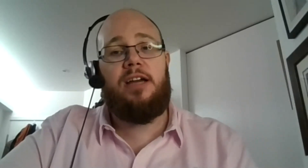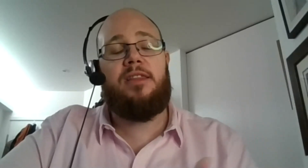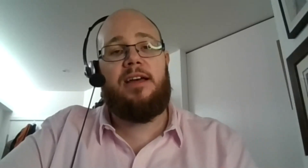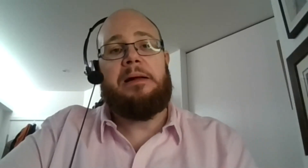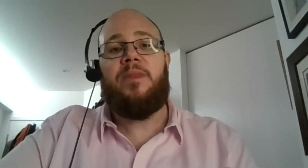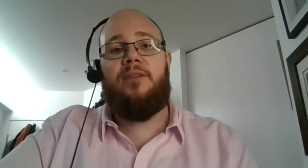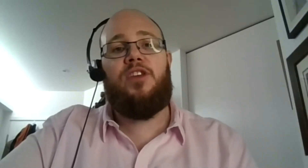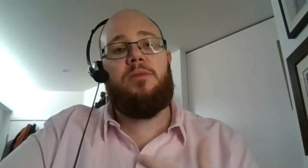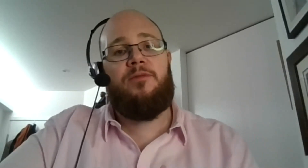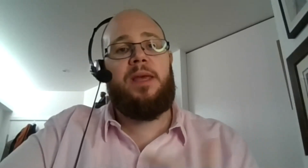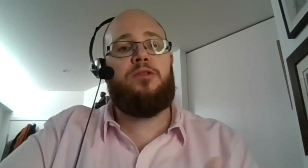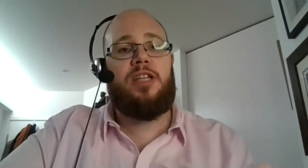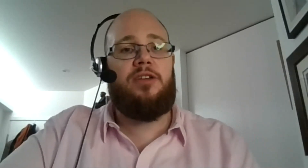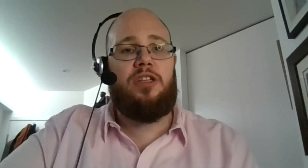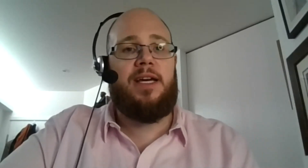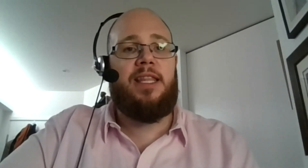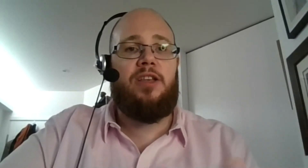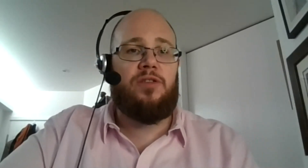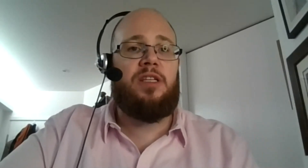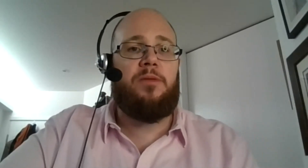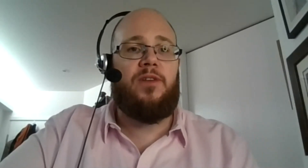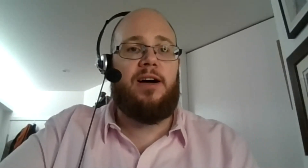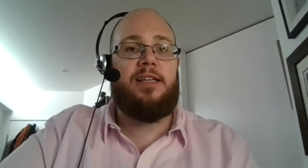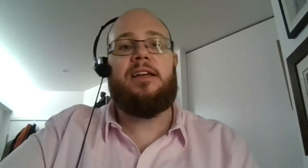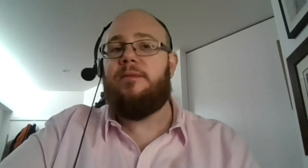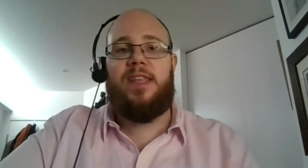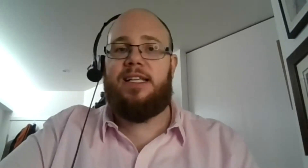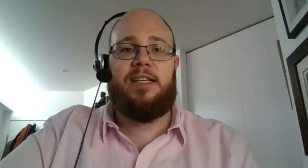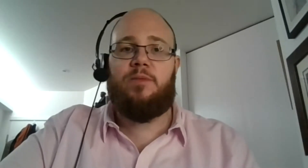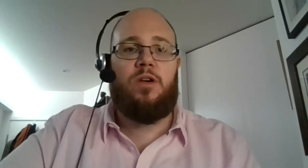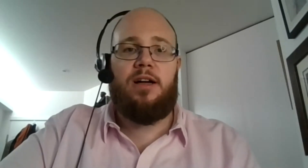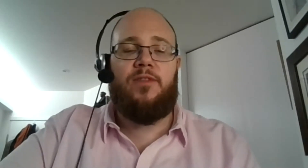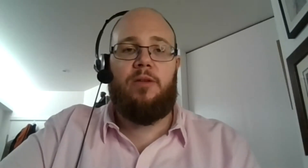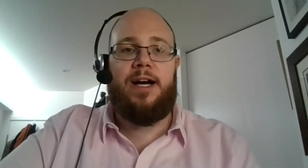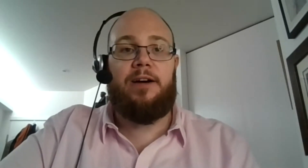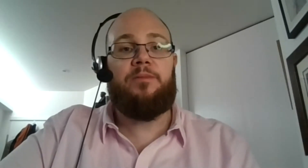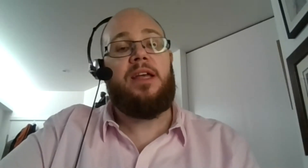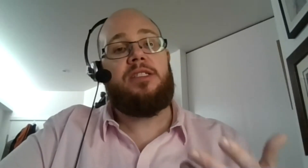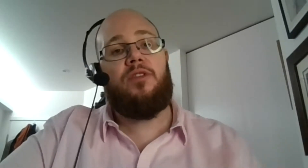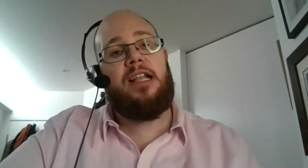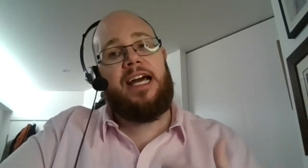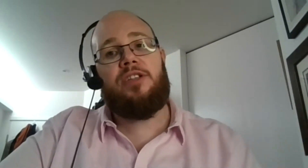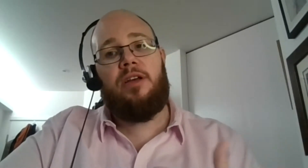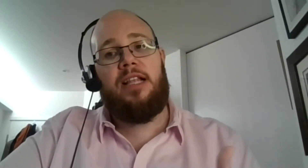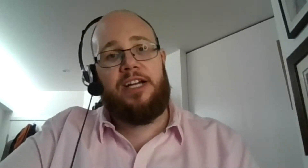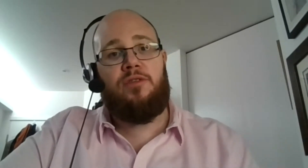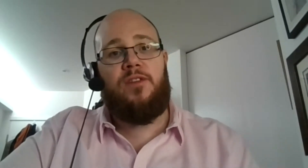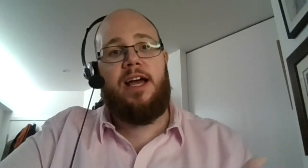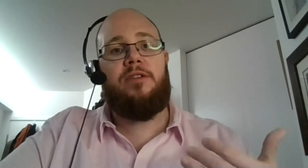that if people don't do it and they're not supervised, then it doesn't work very well. So on the lateral flow, there